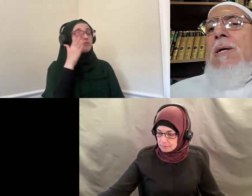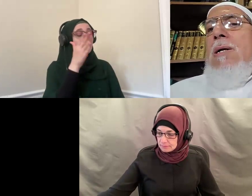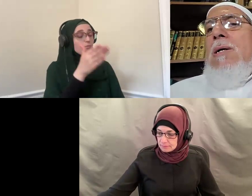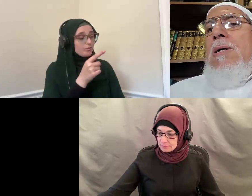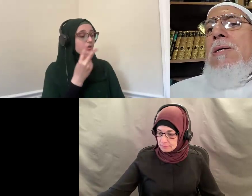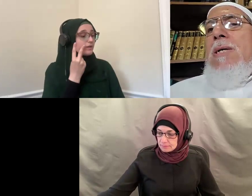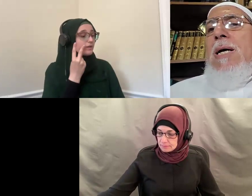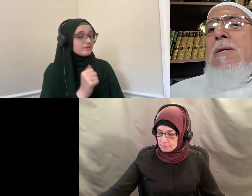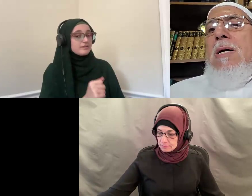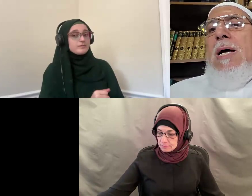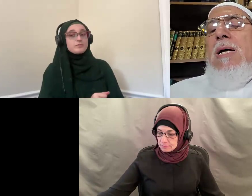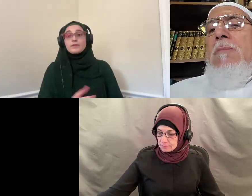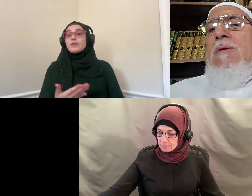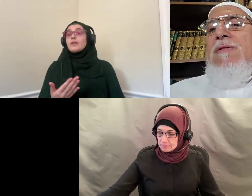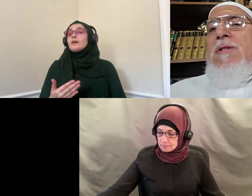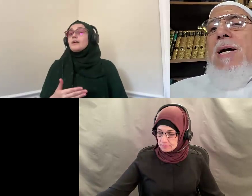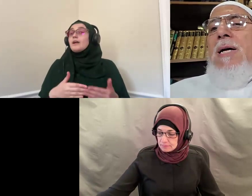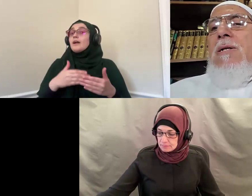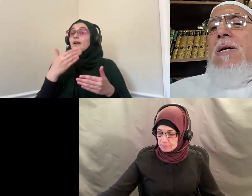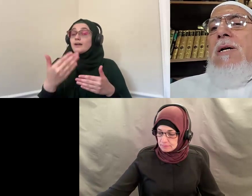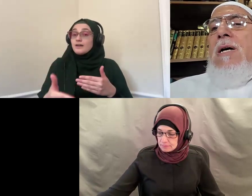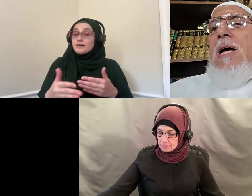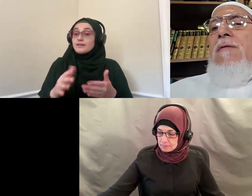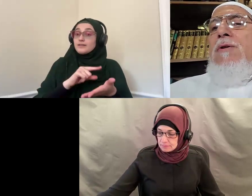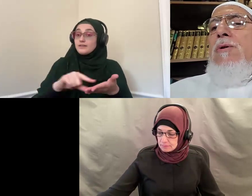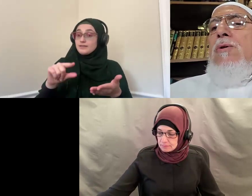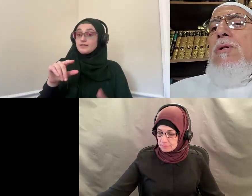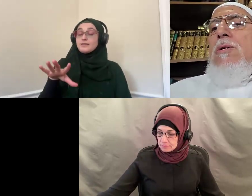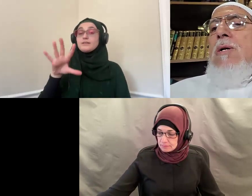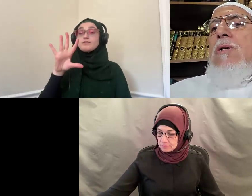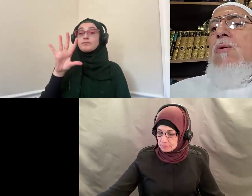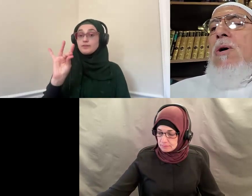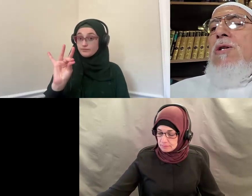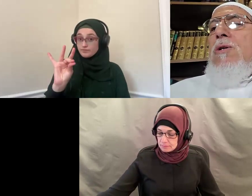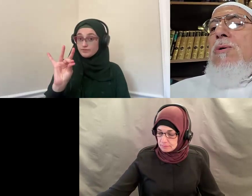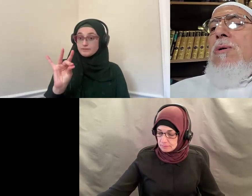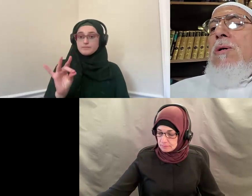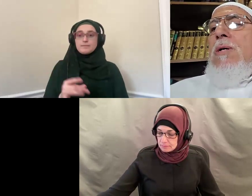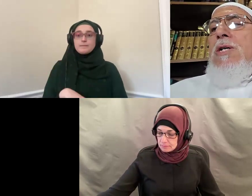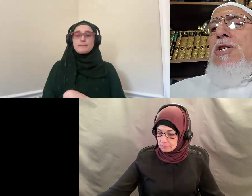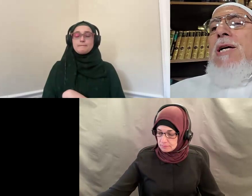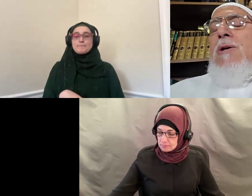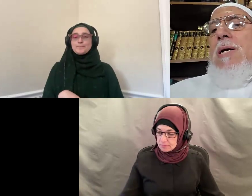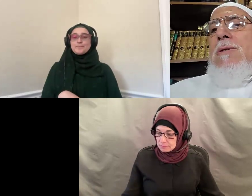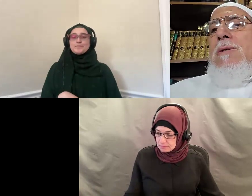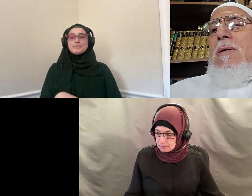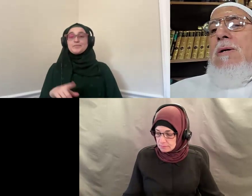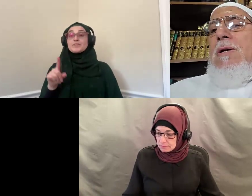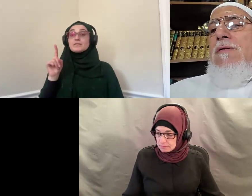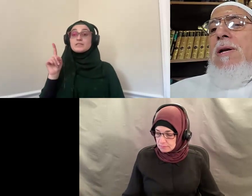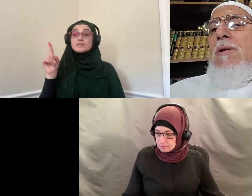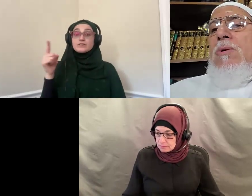And then it says, number 58, have you considered what you